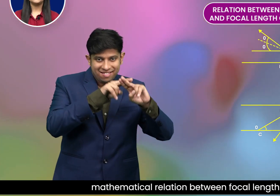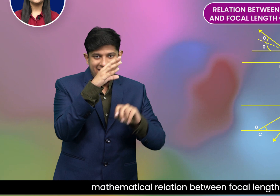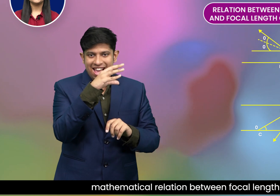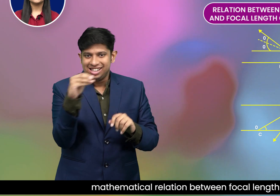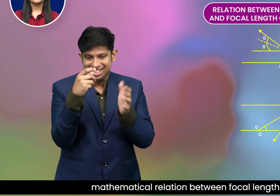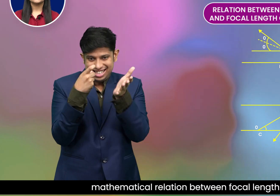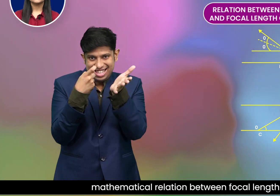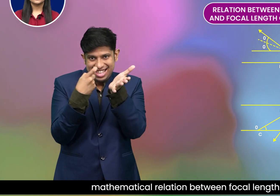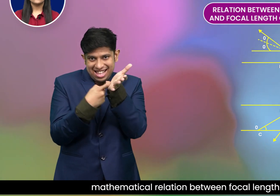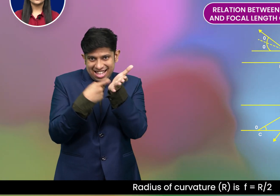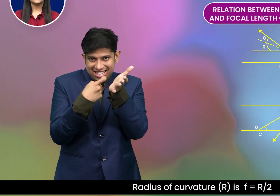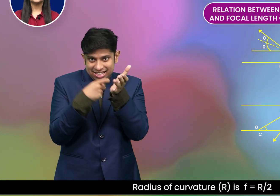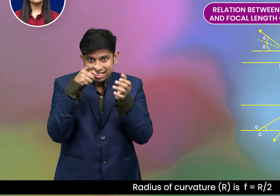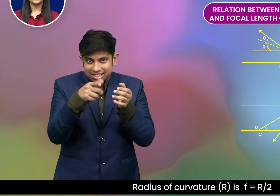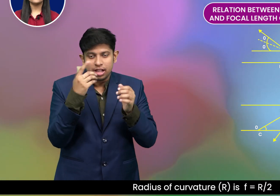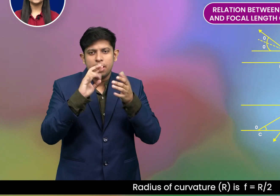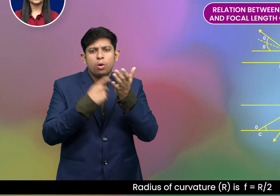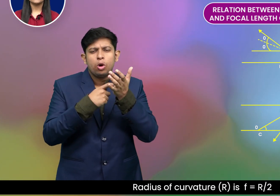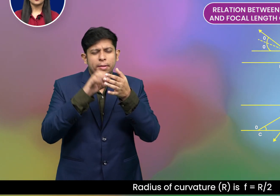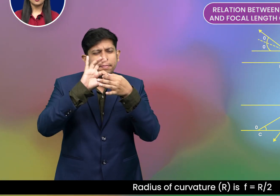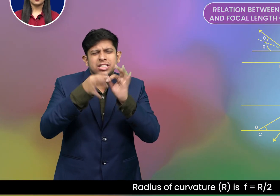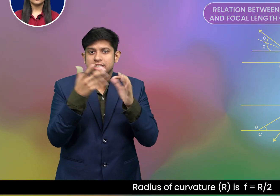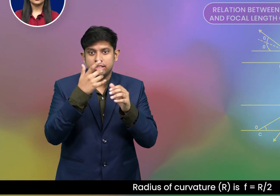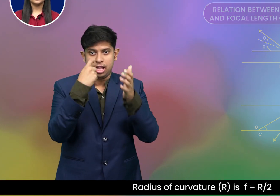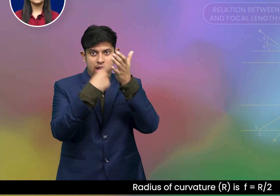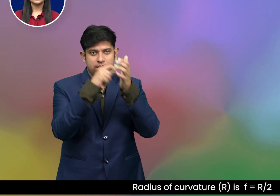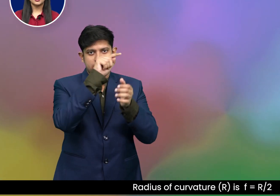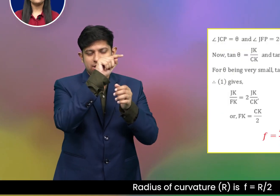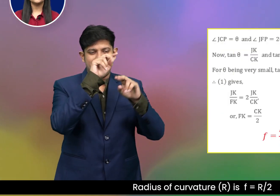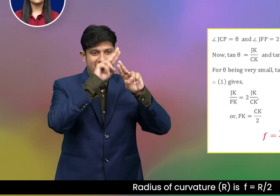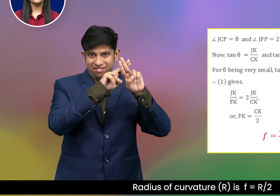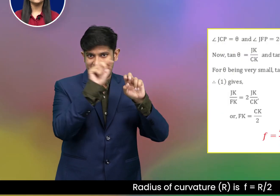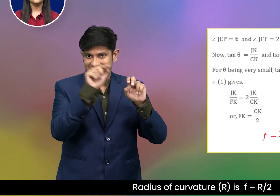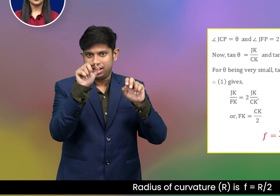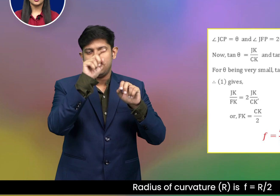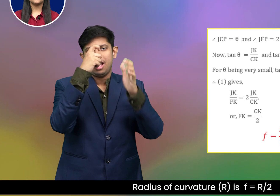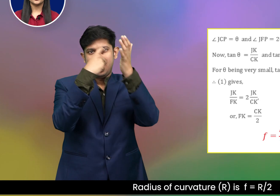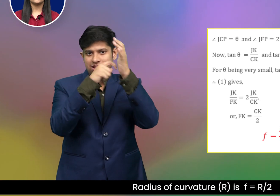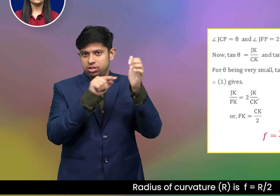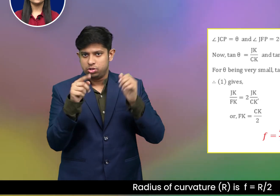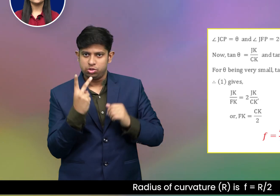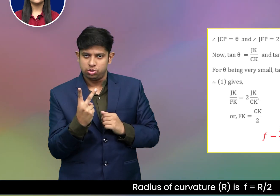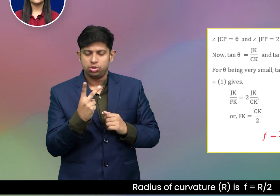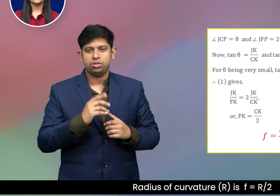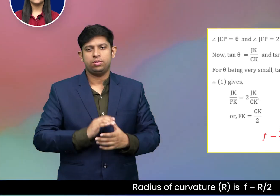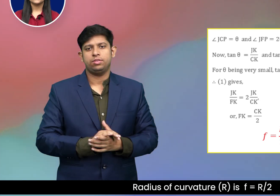and radius of curvature r is f is equal to r by